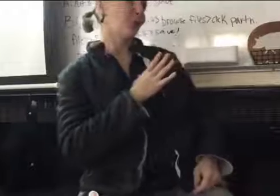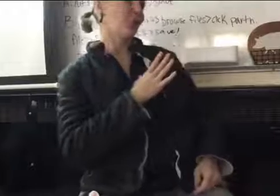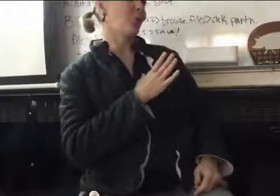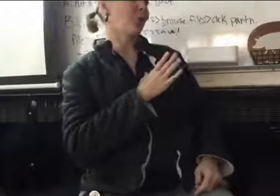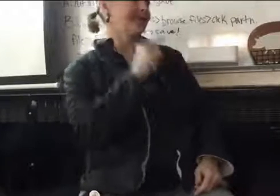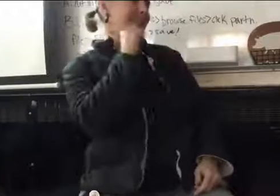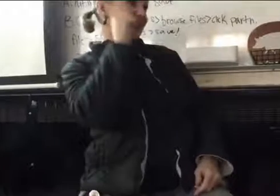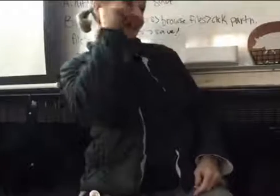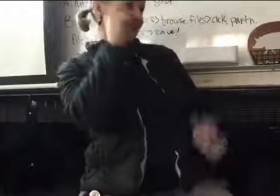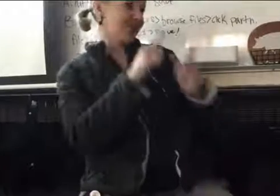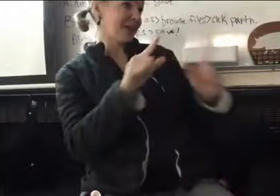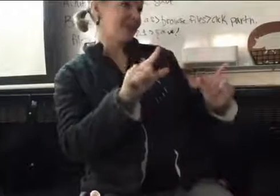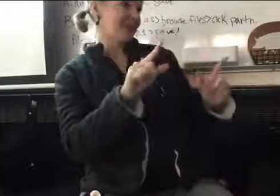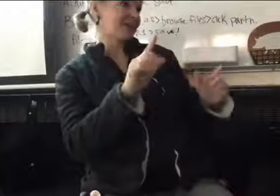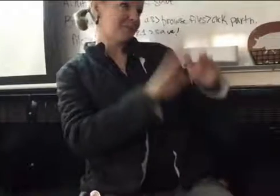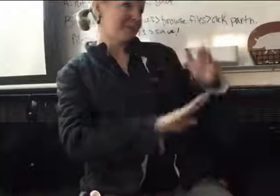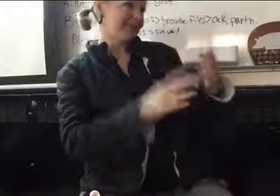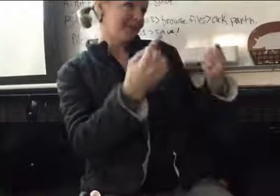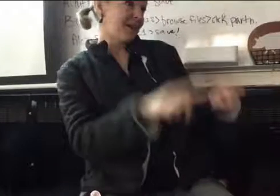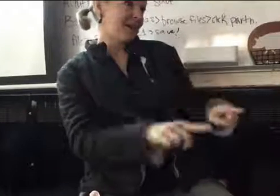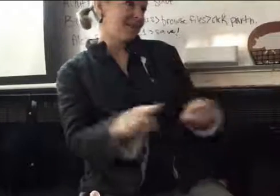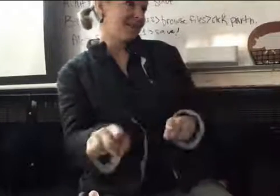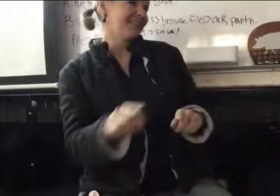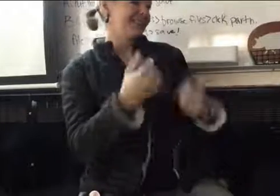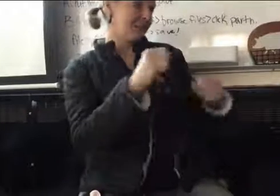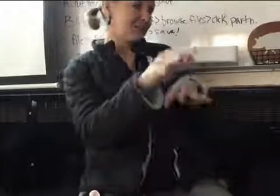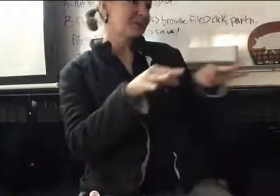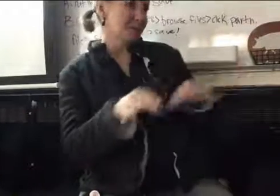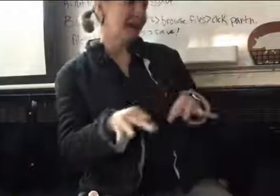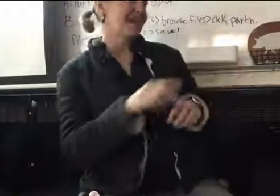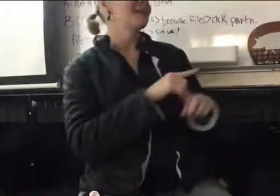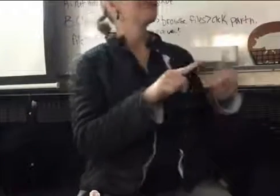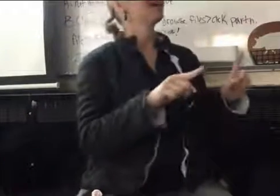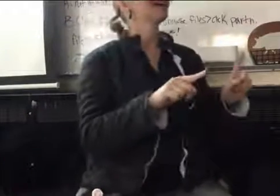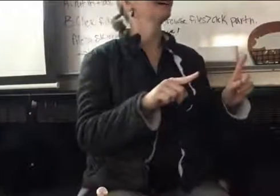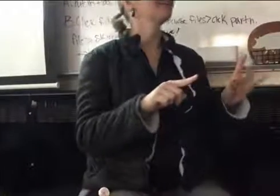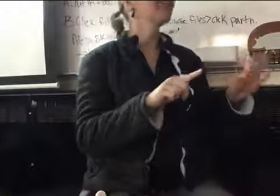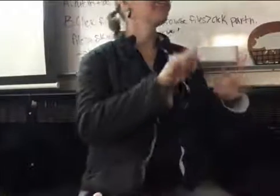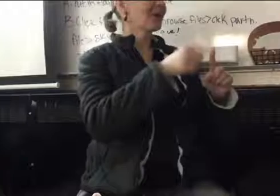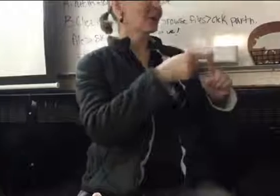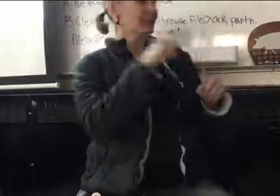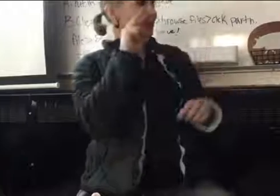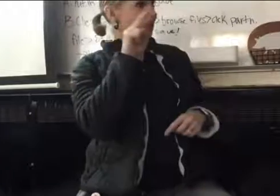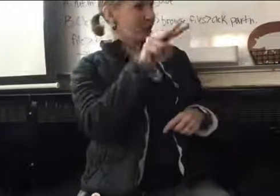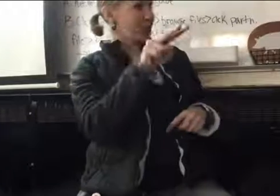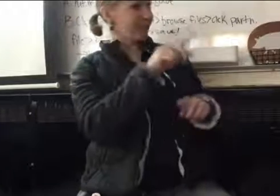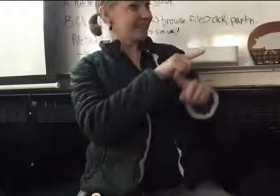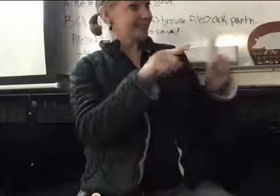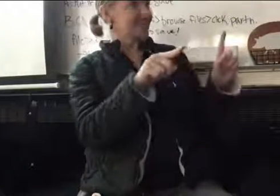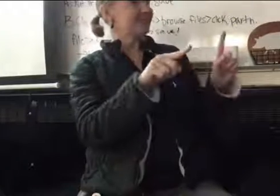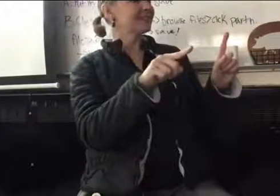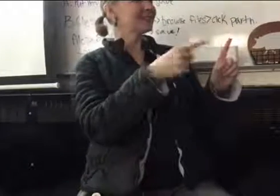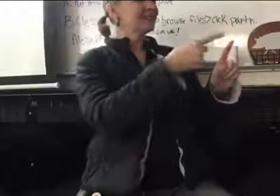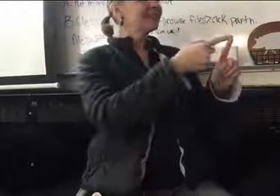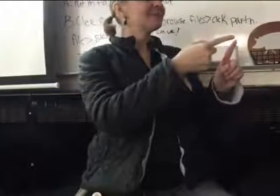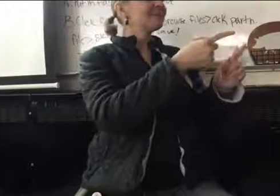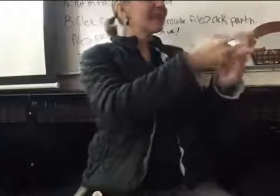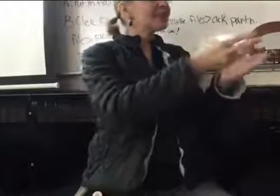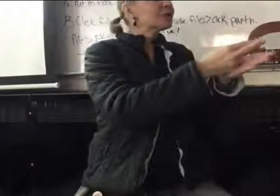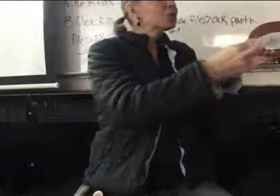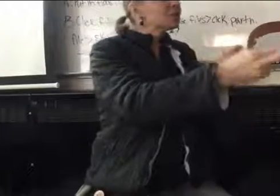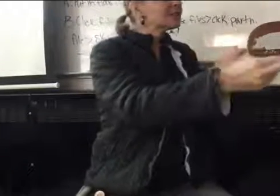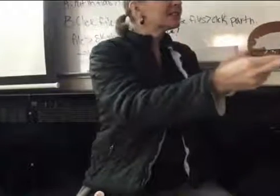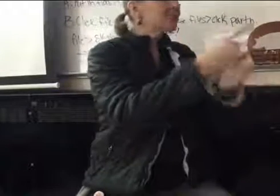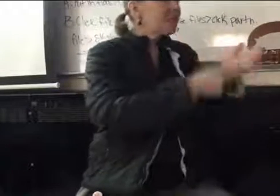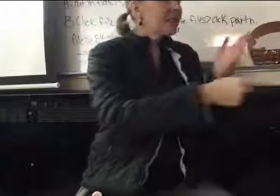term language of basically what happened. But pretty much when you look at these different primary sources, basically what